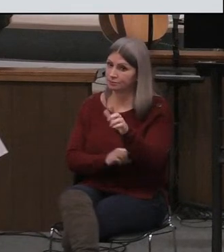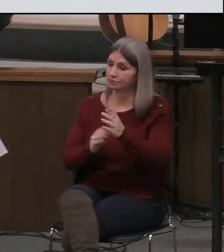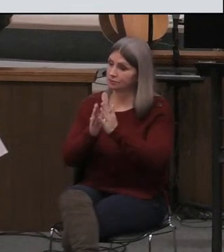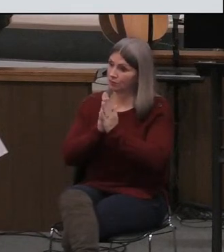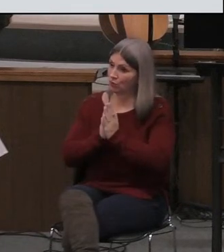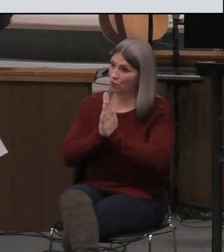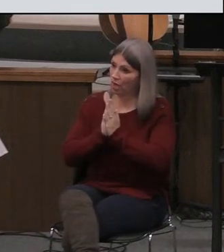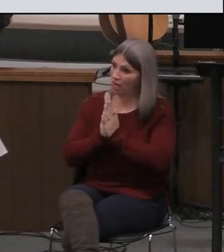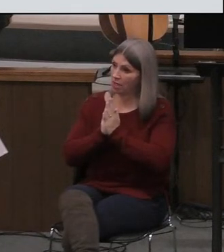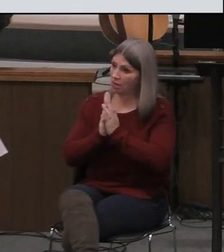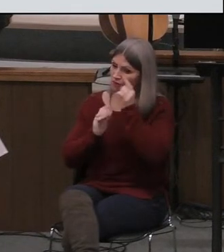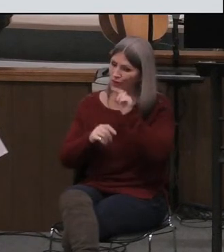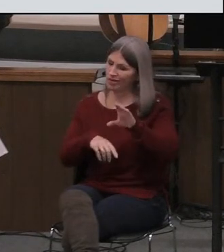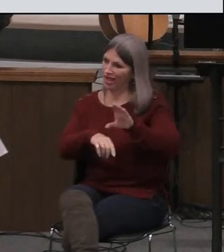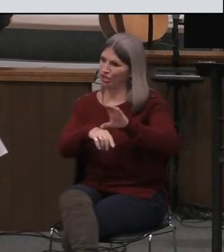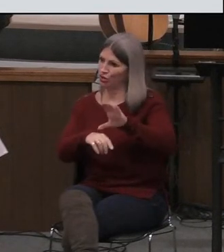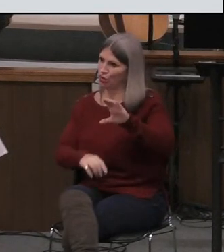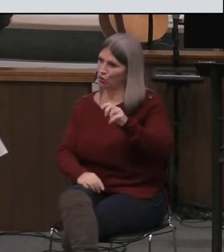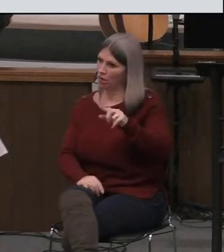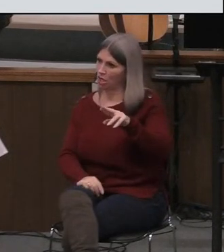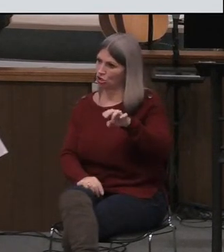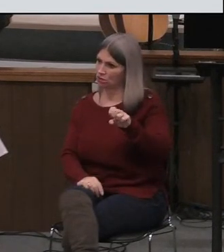the Colossians.